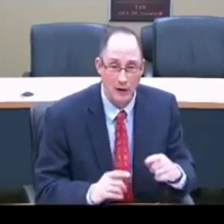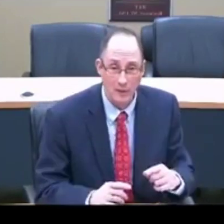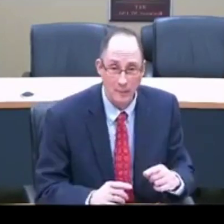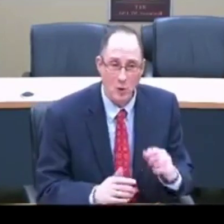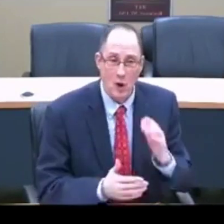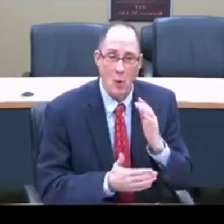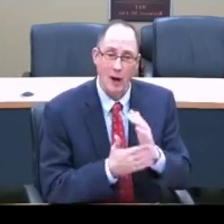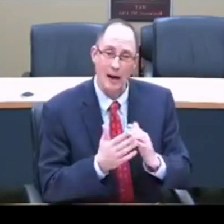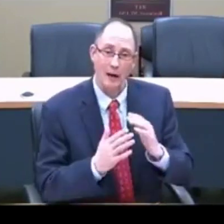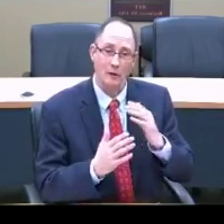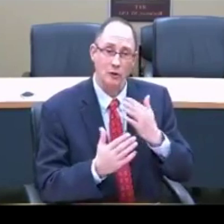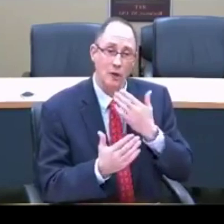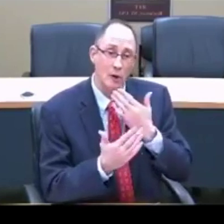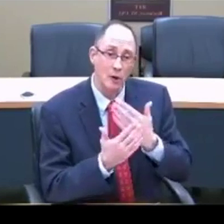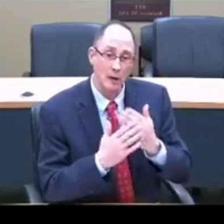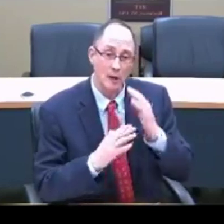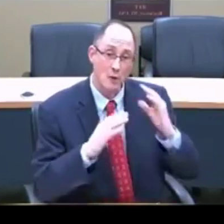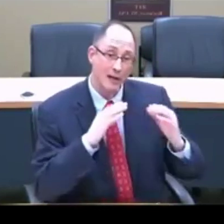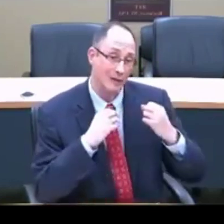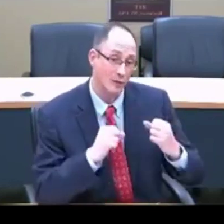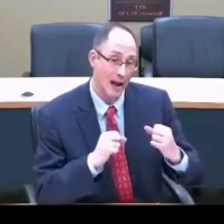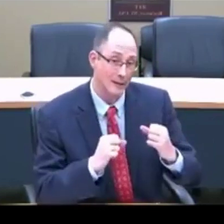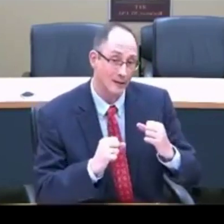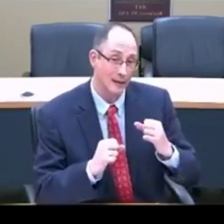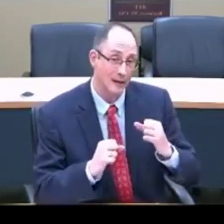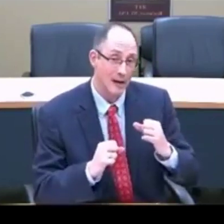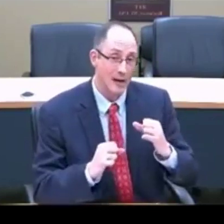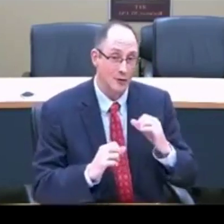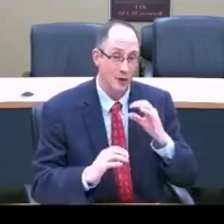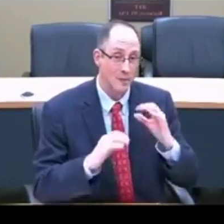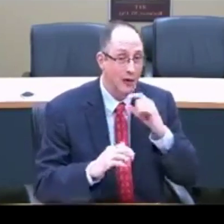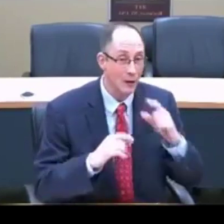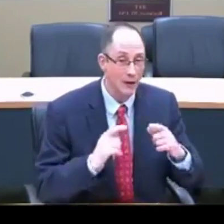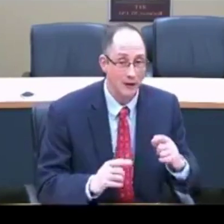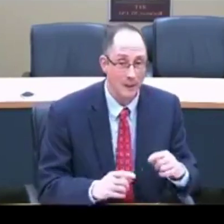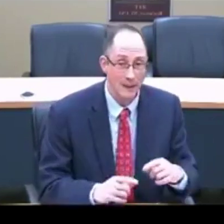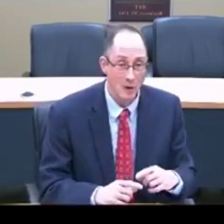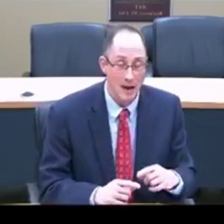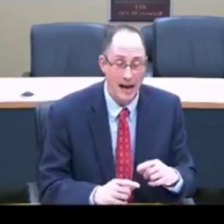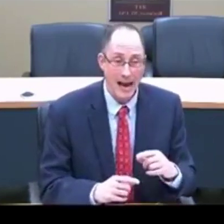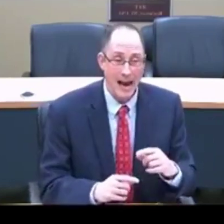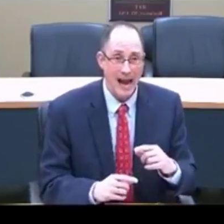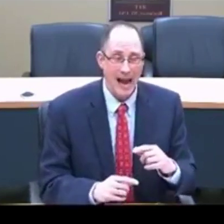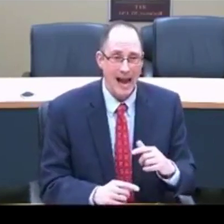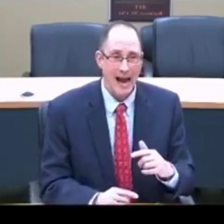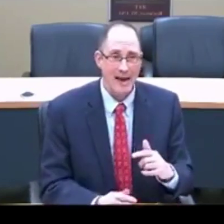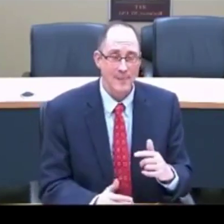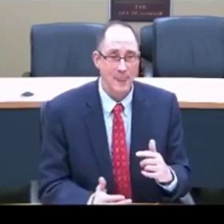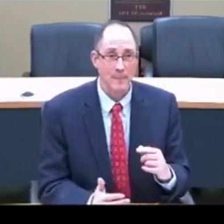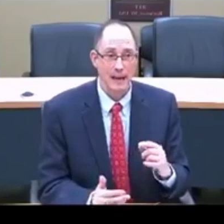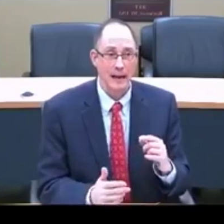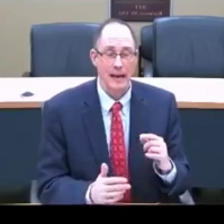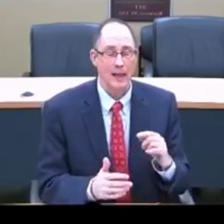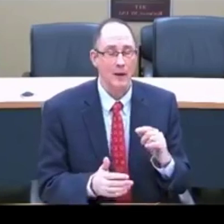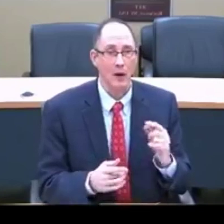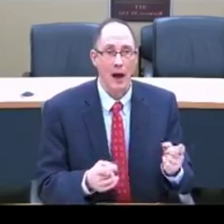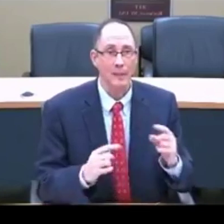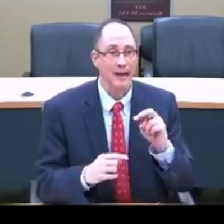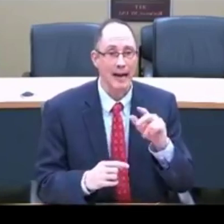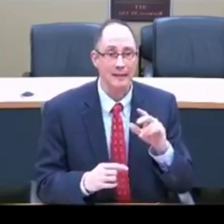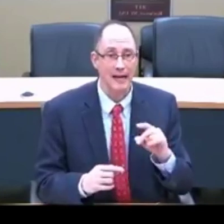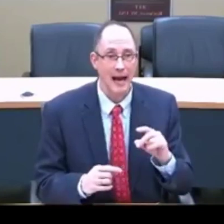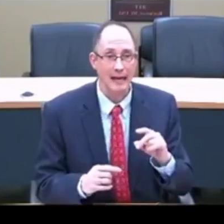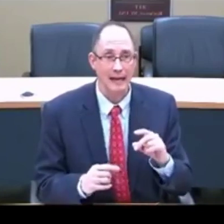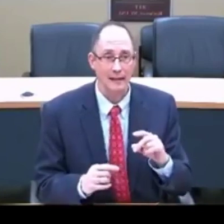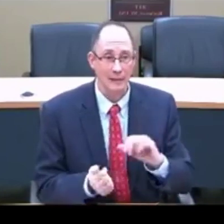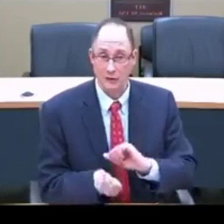with hearing people, what are some good communication strategies to communicate with hearing people. And coming to